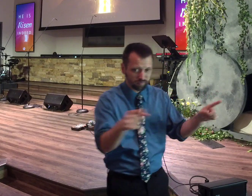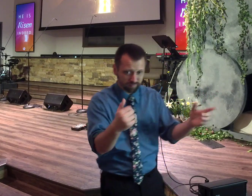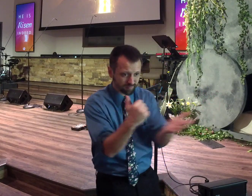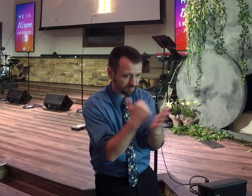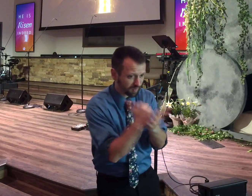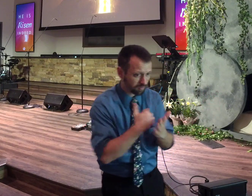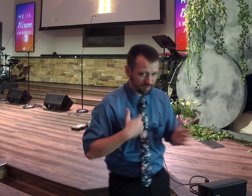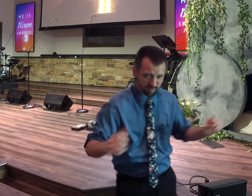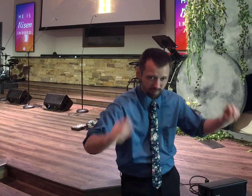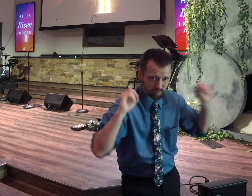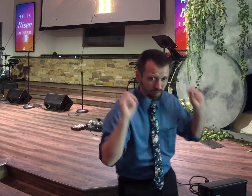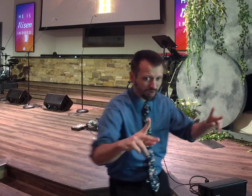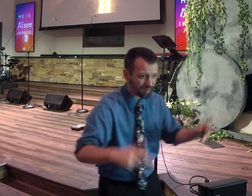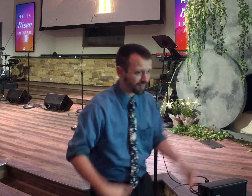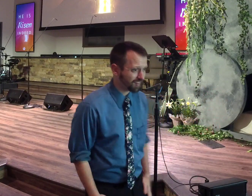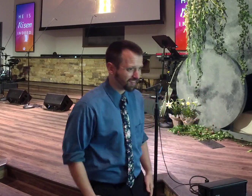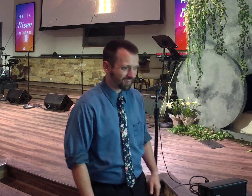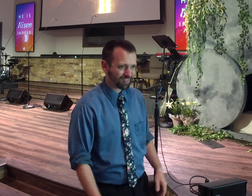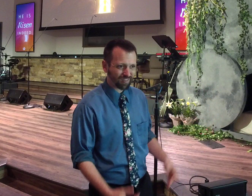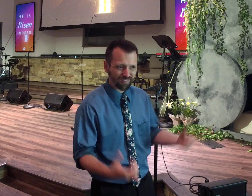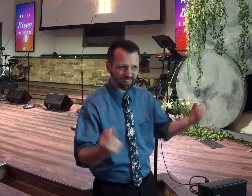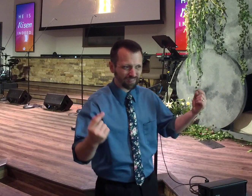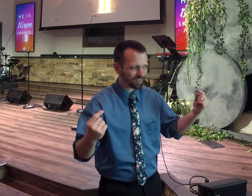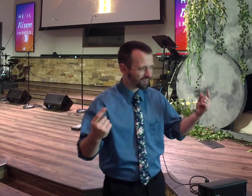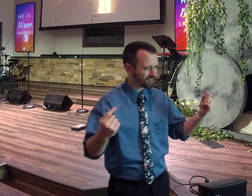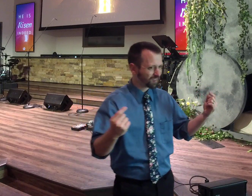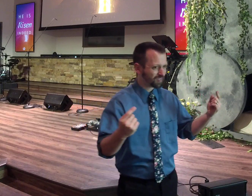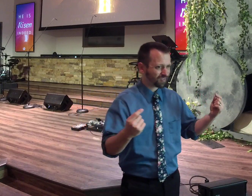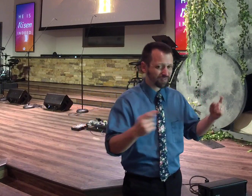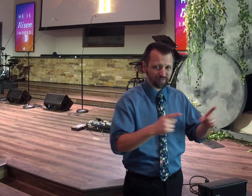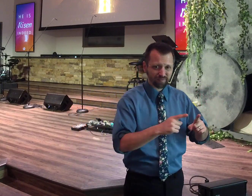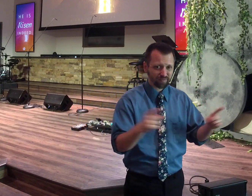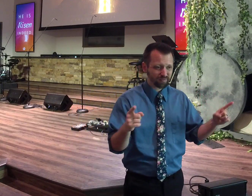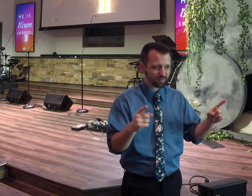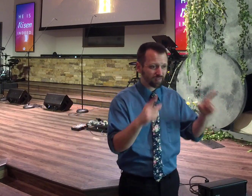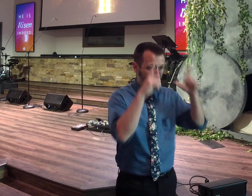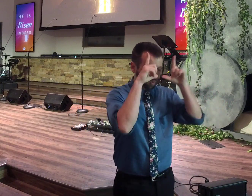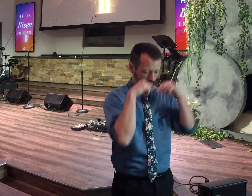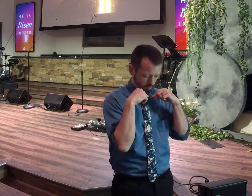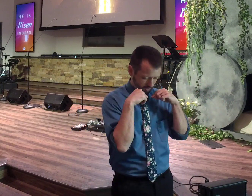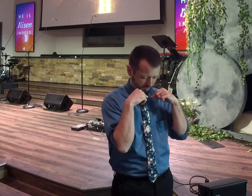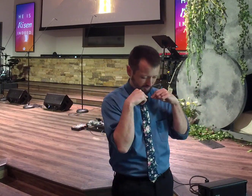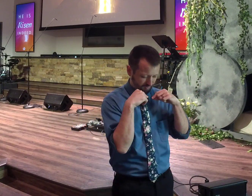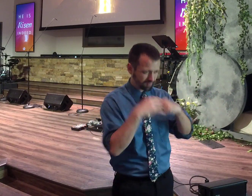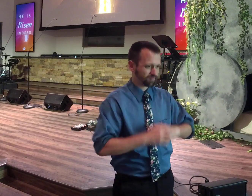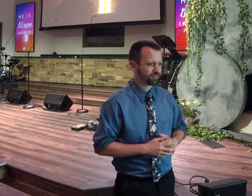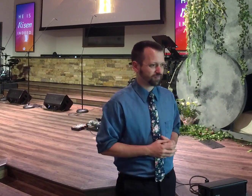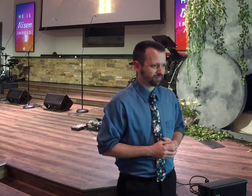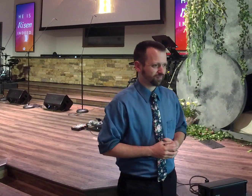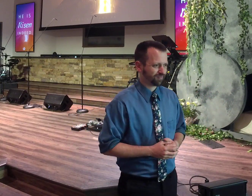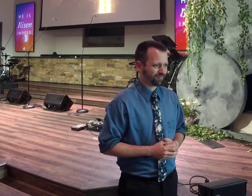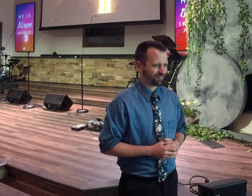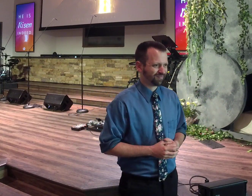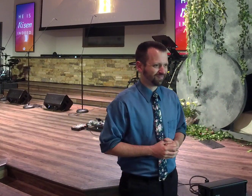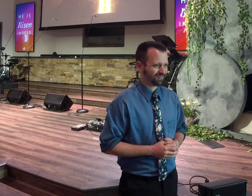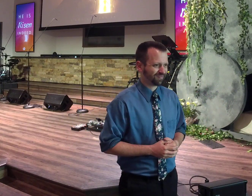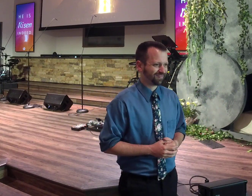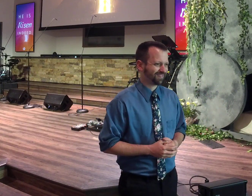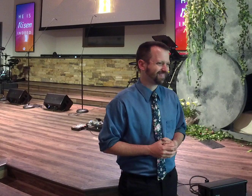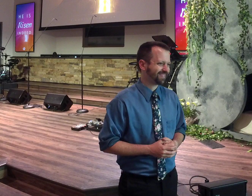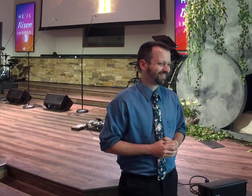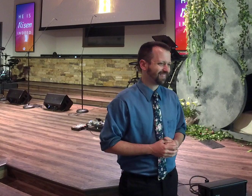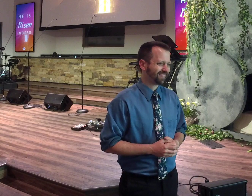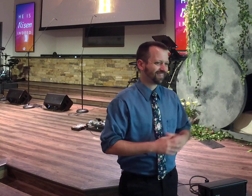want you to do this. I would like for you to close your eyes. Everybody's eyes are closed. And I want you